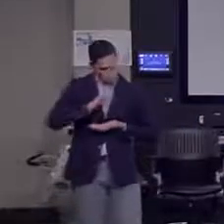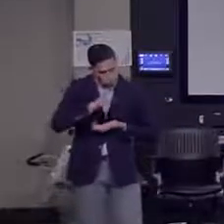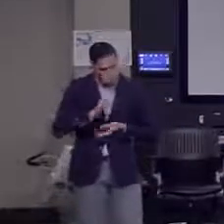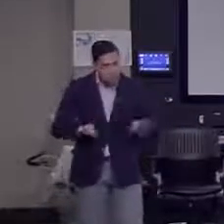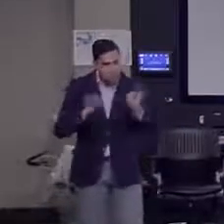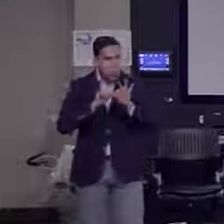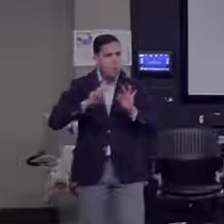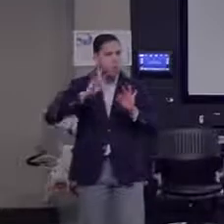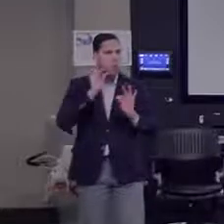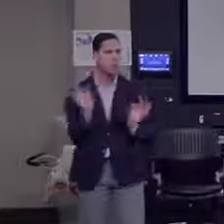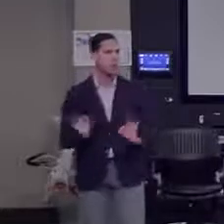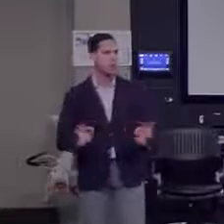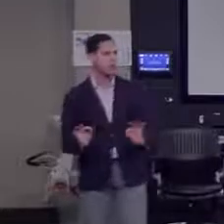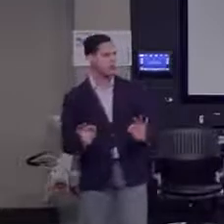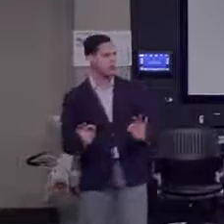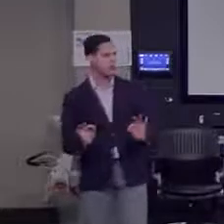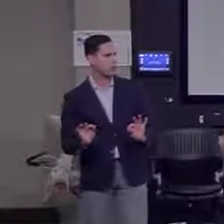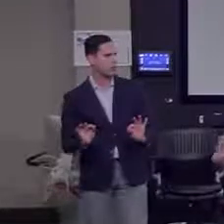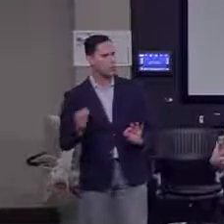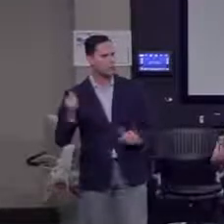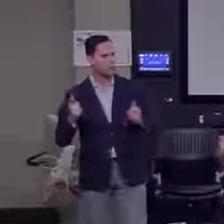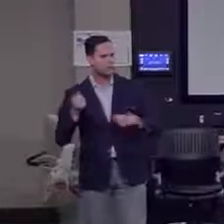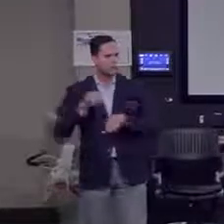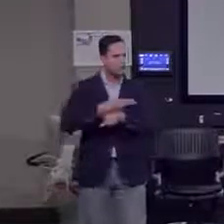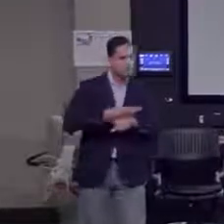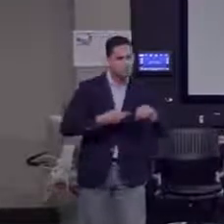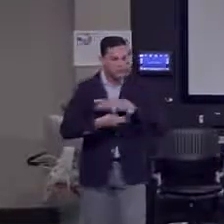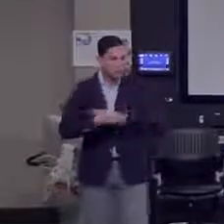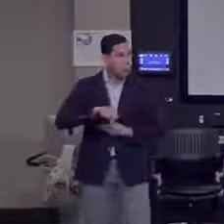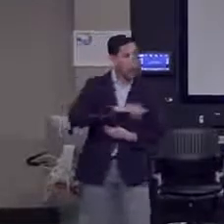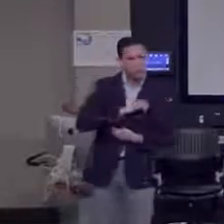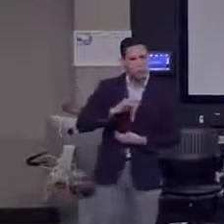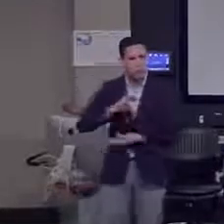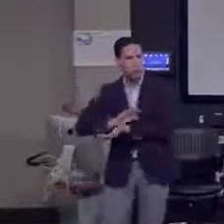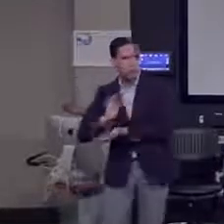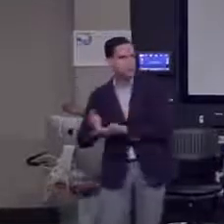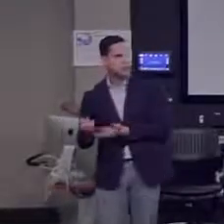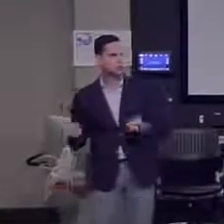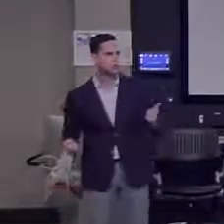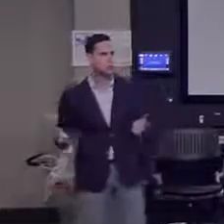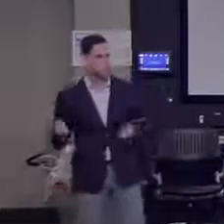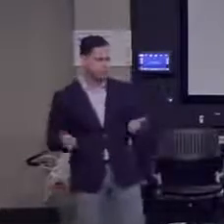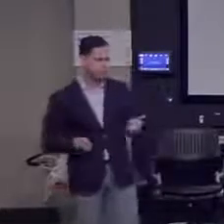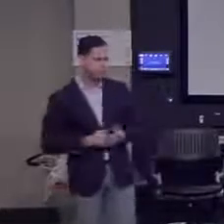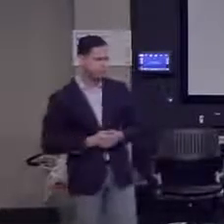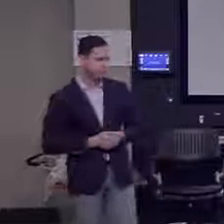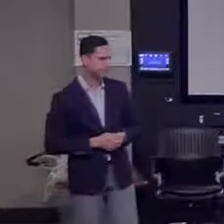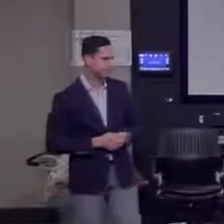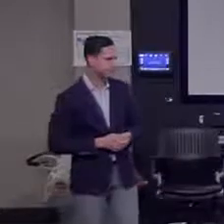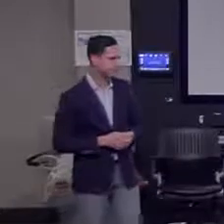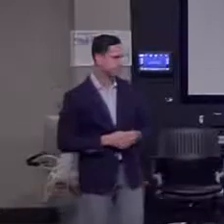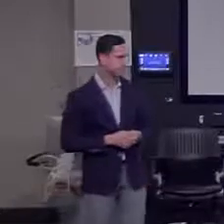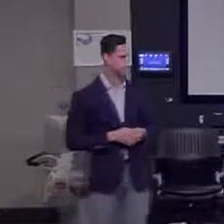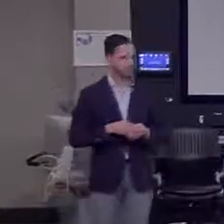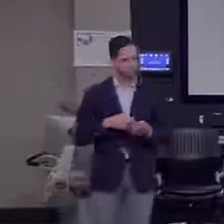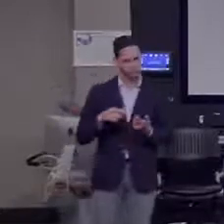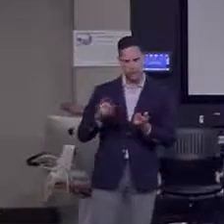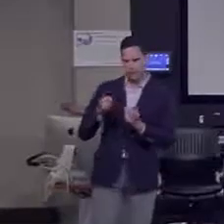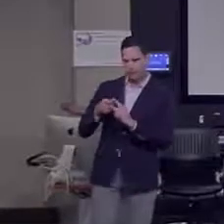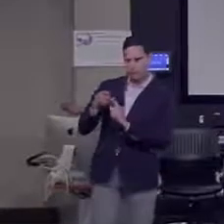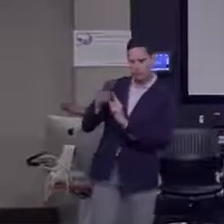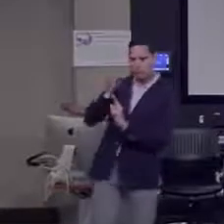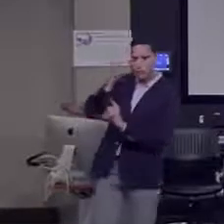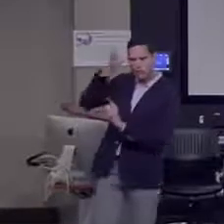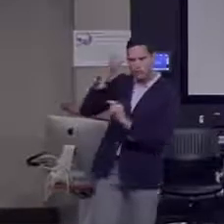hear relative to the quality of the communication foundation that's being set up between parent and